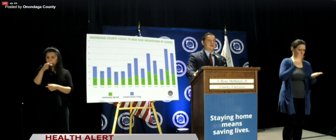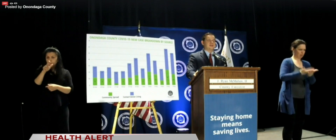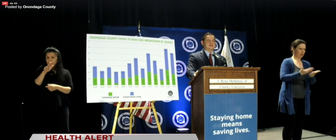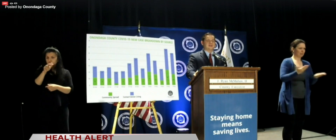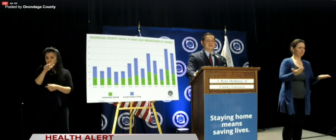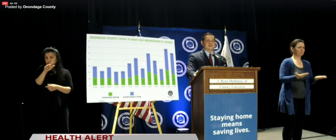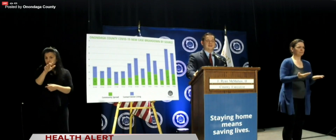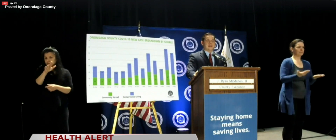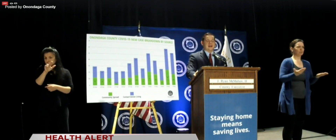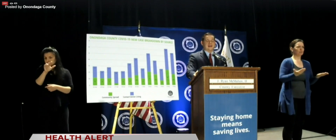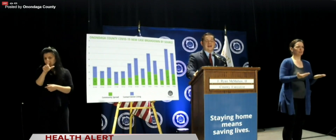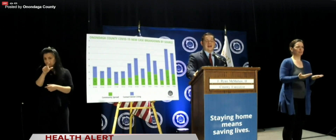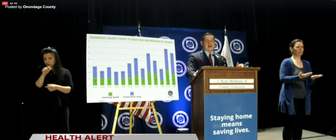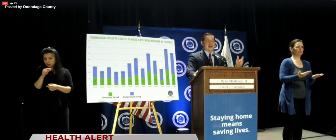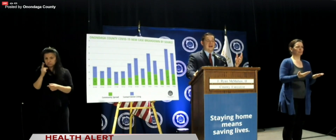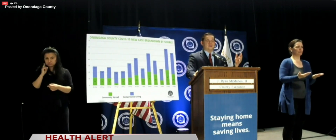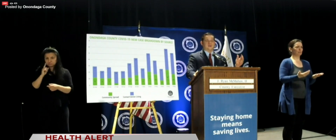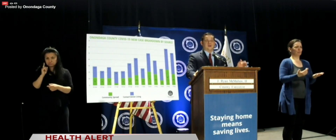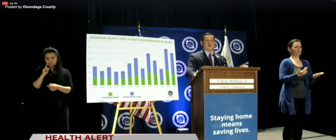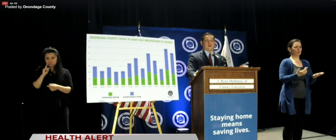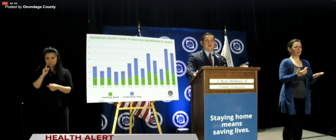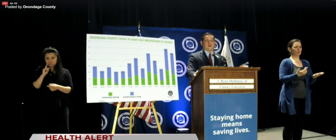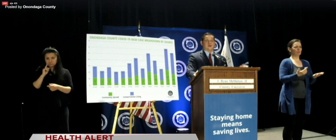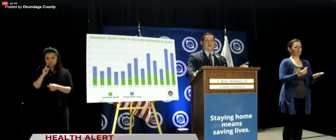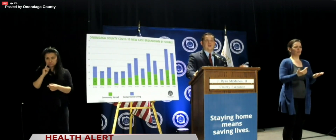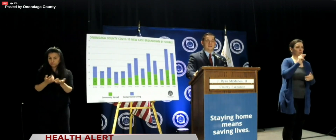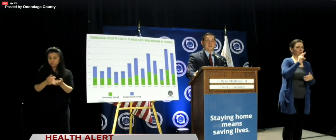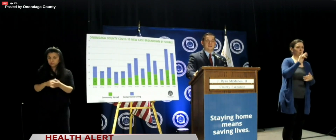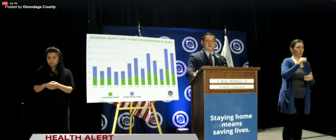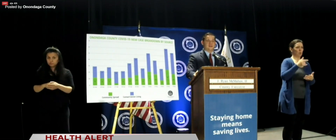he didn't, I don't know. It could.